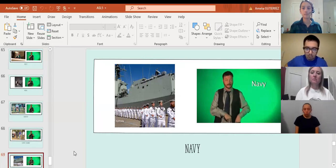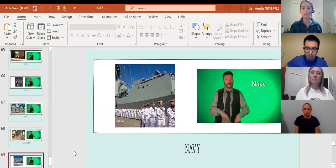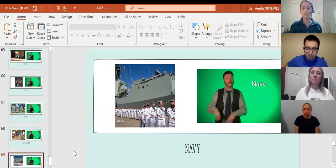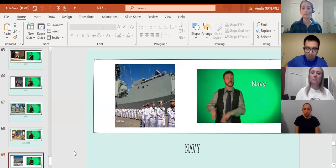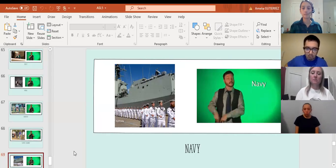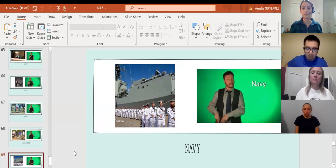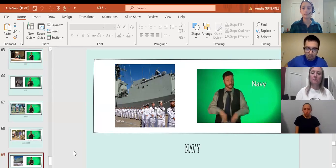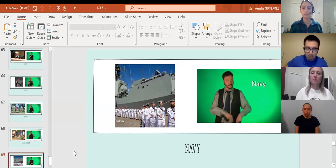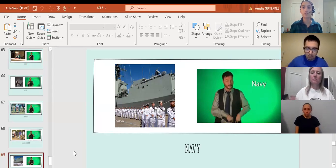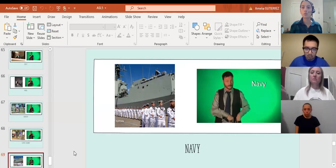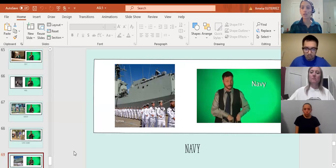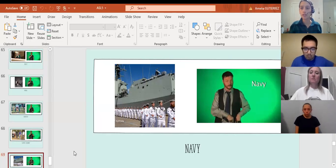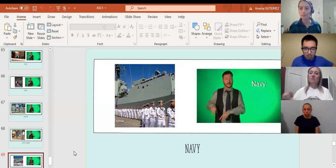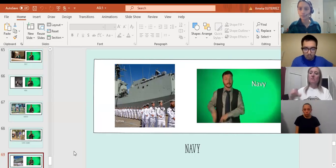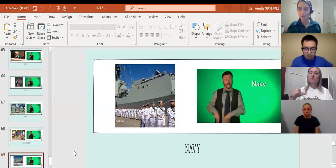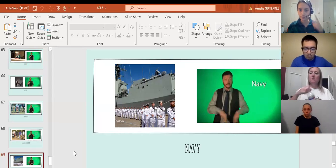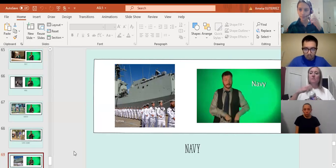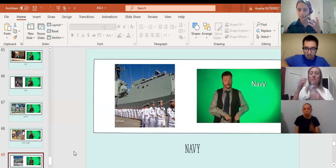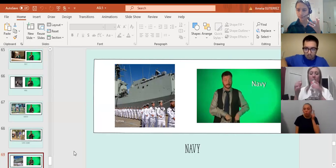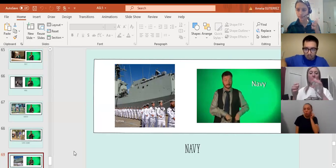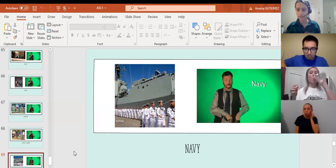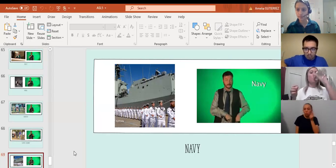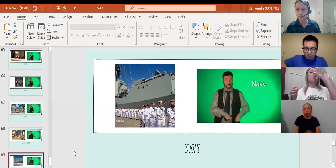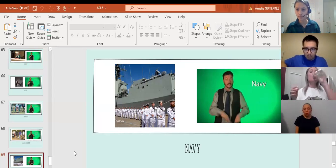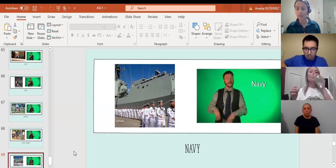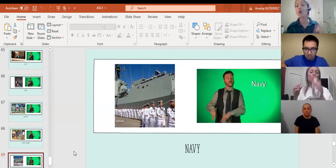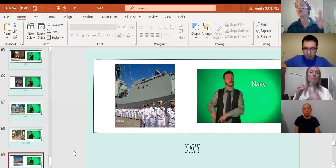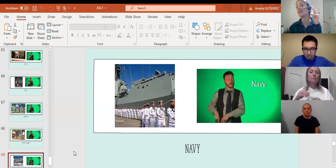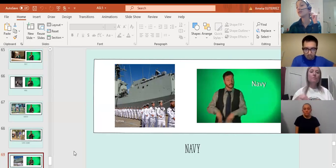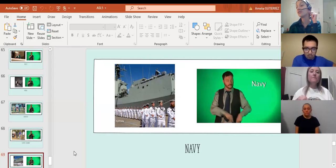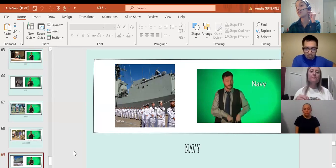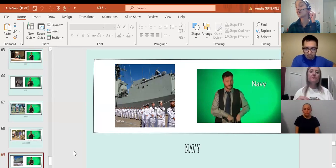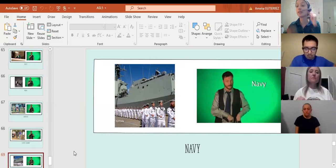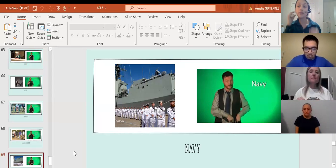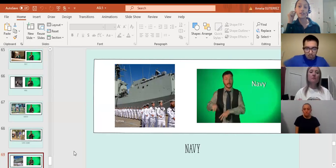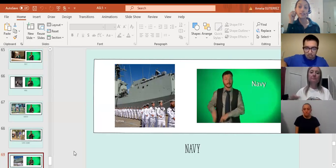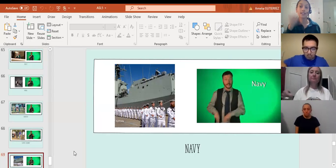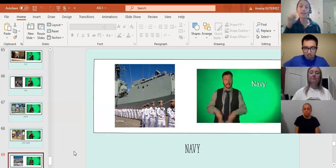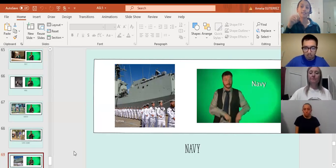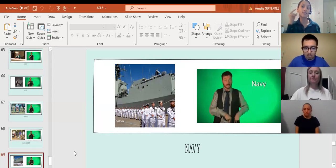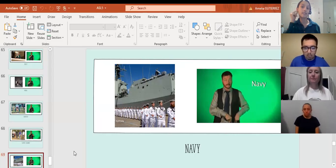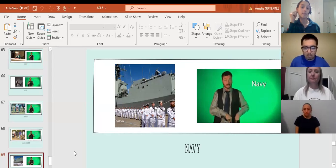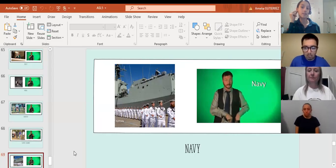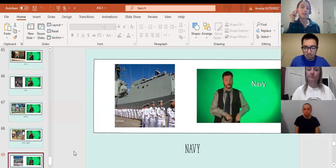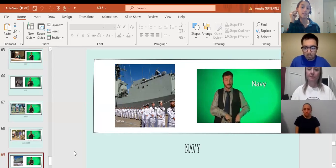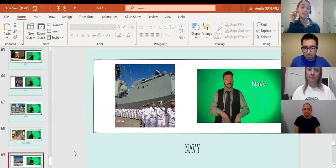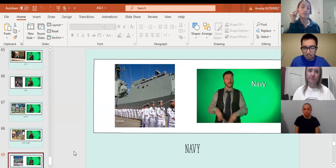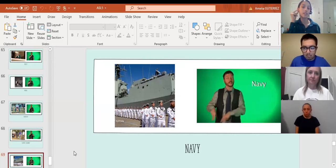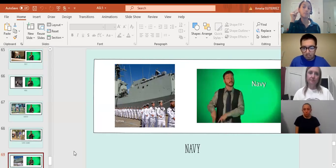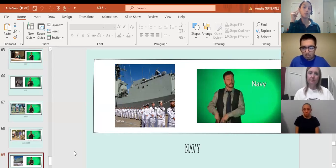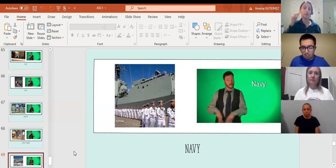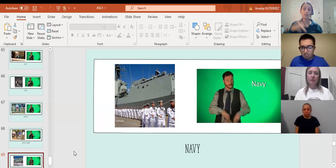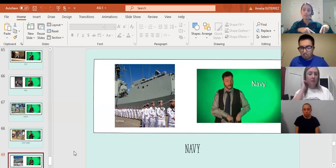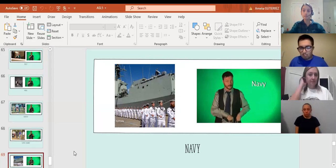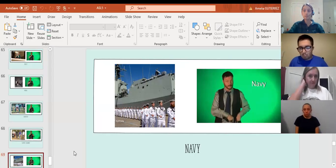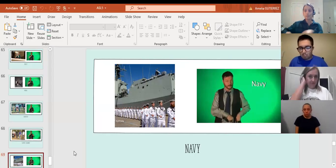earrings. For what again? Clip-on earrings. Oh yeah, for clip-on earrings. Yes, same sign or